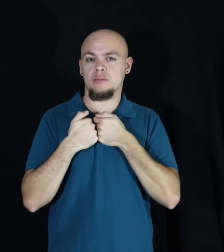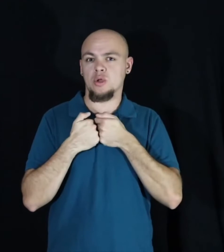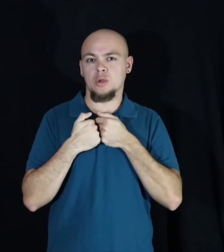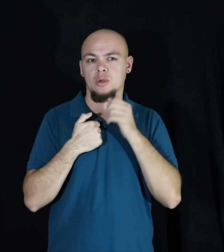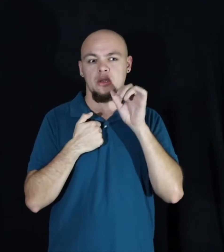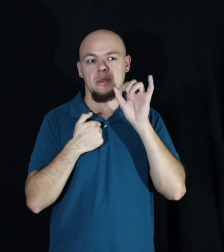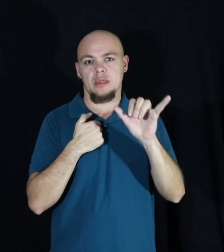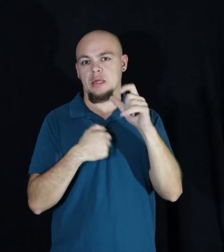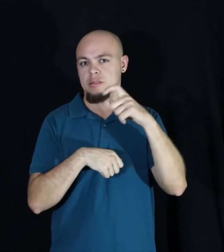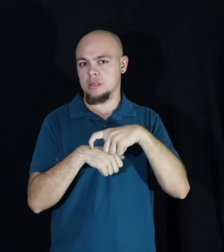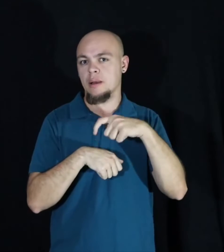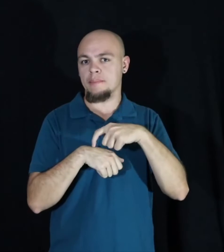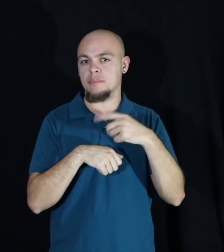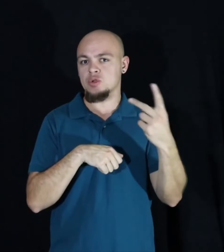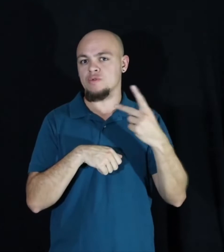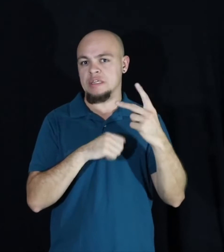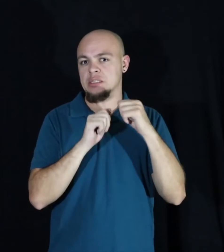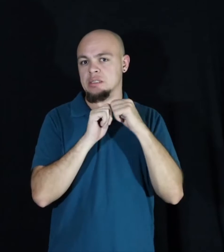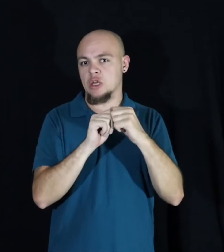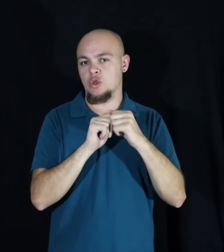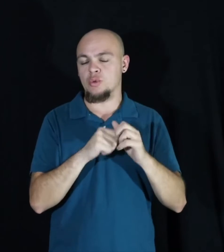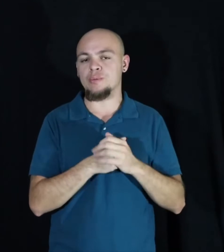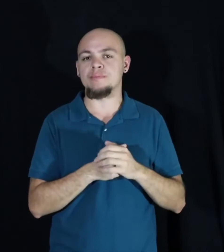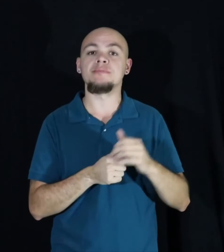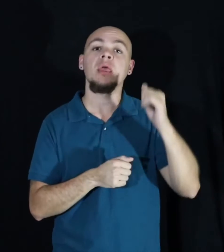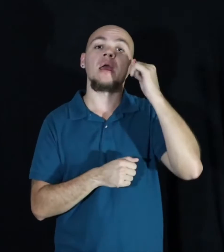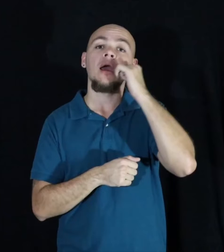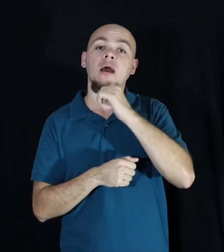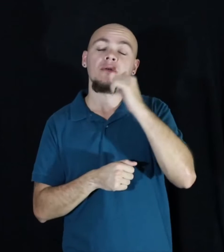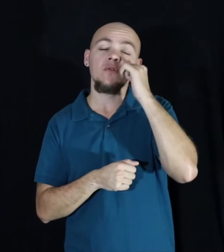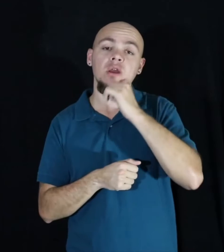time. And it was an everyday